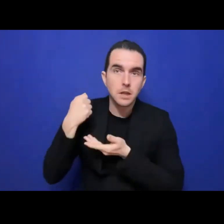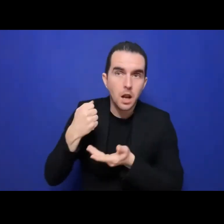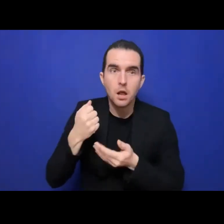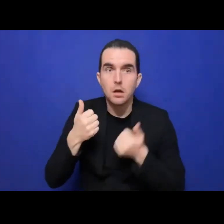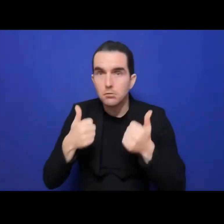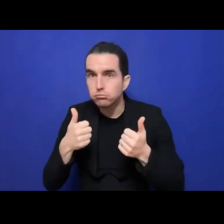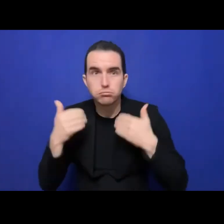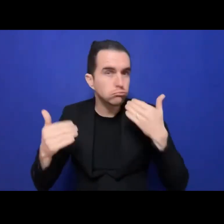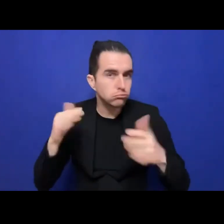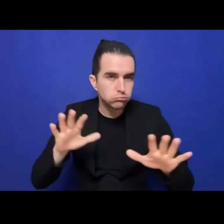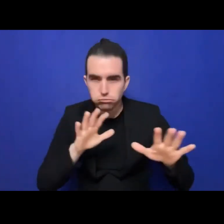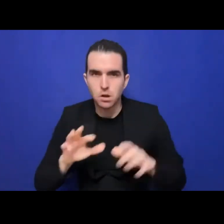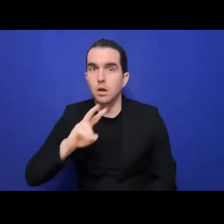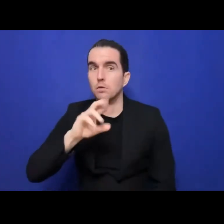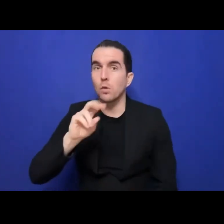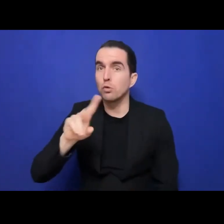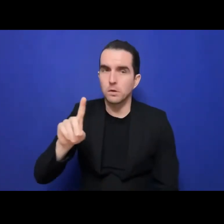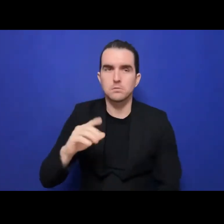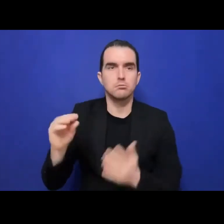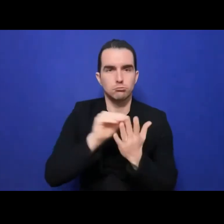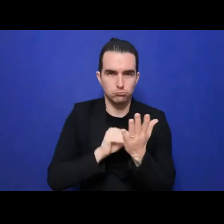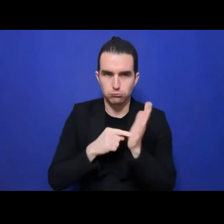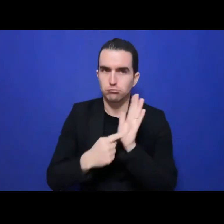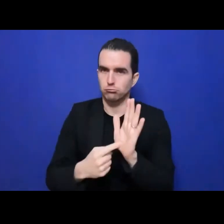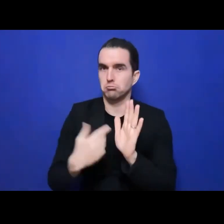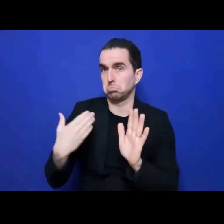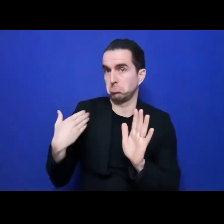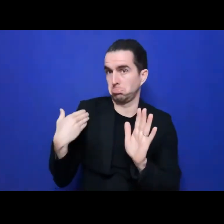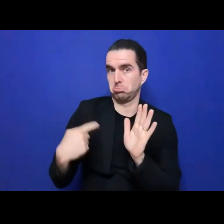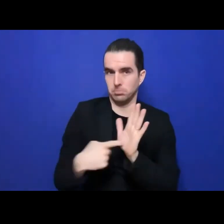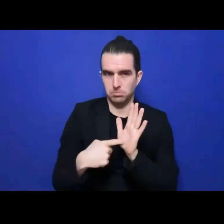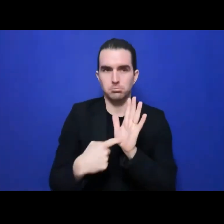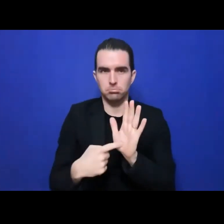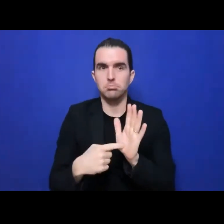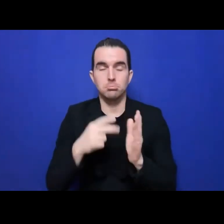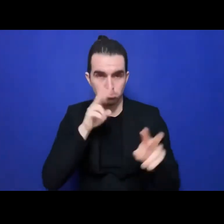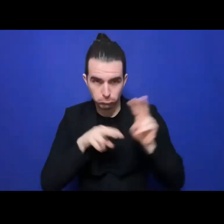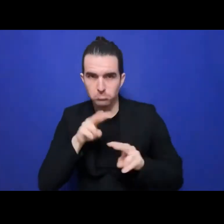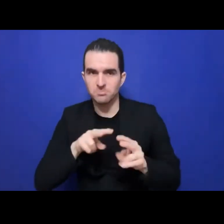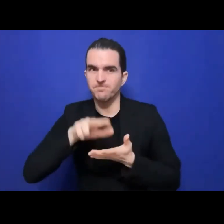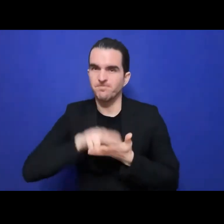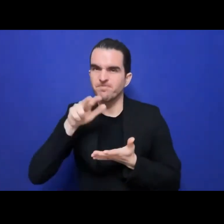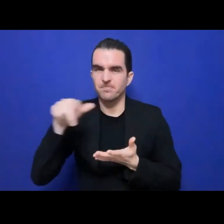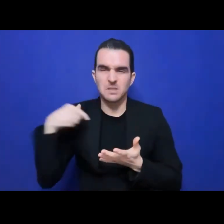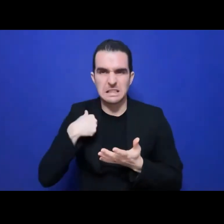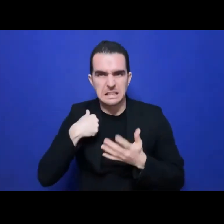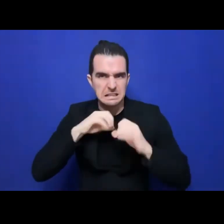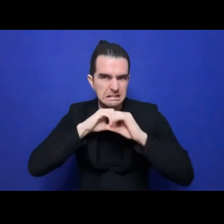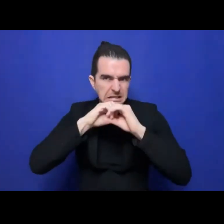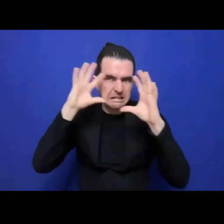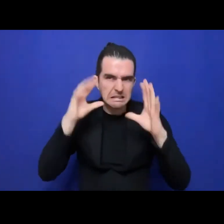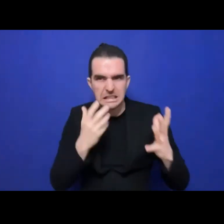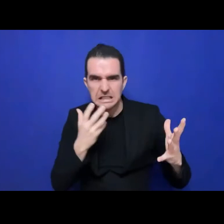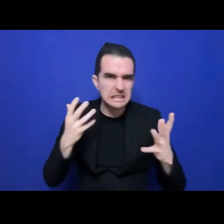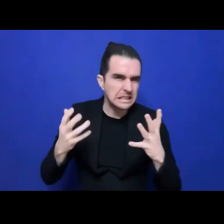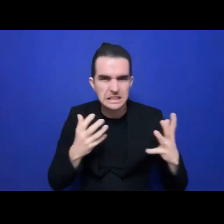2 decades of this millennium, service coverage has improved significantly, but not fast enough to meet